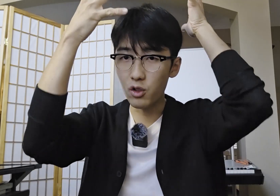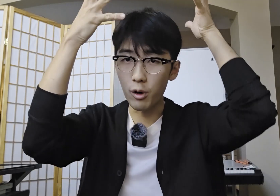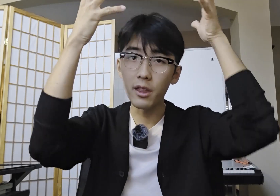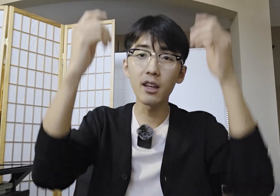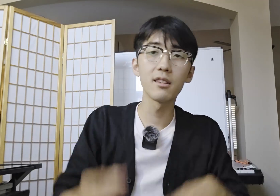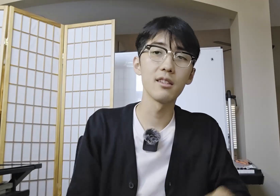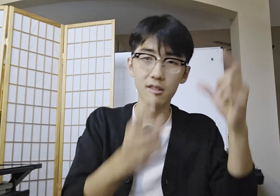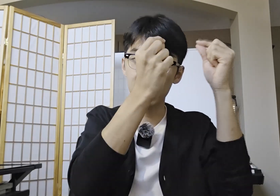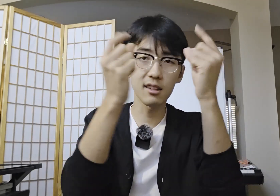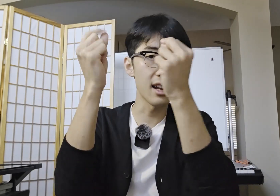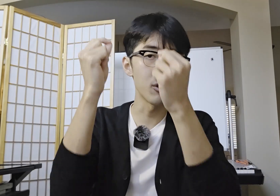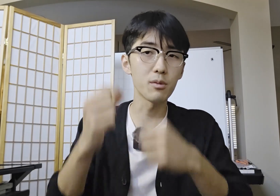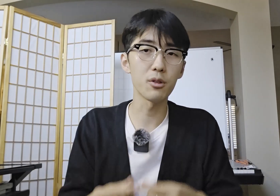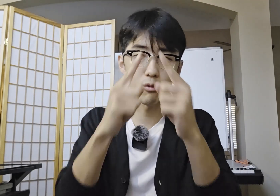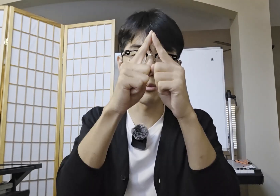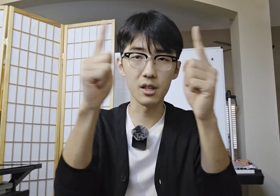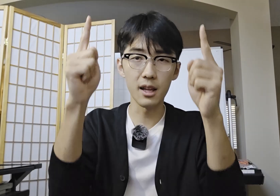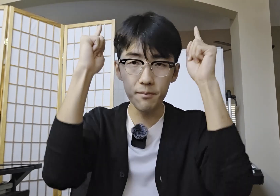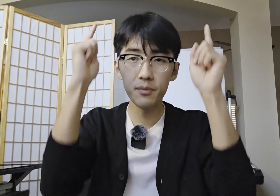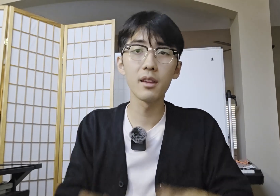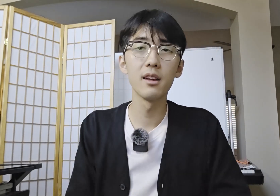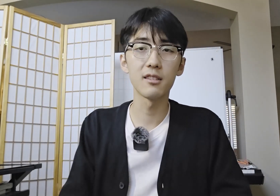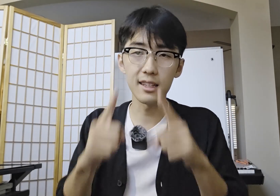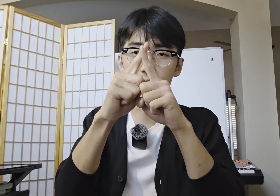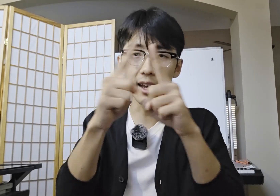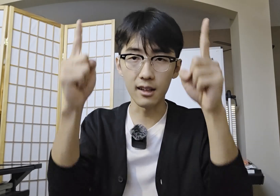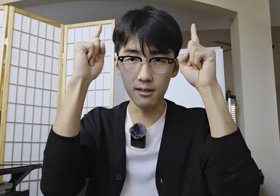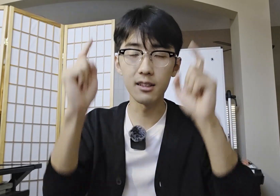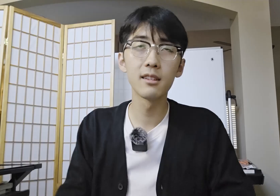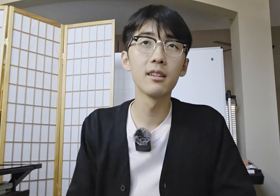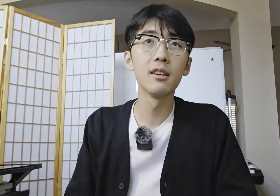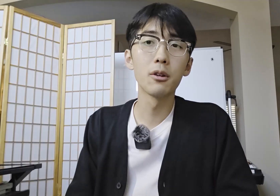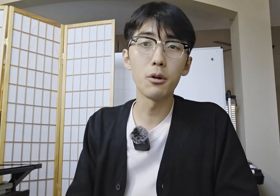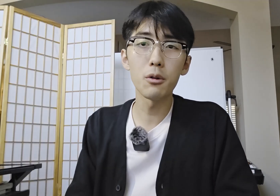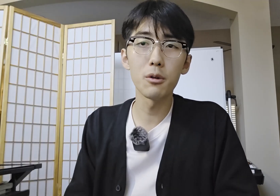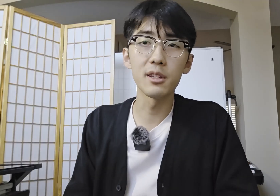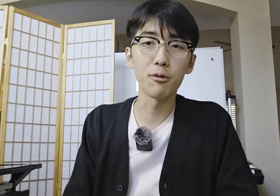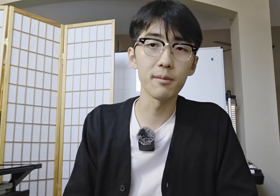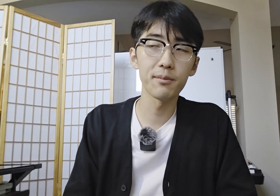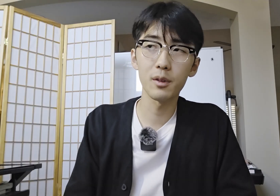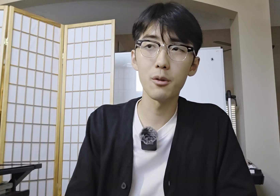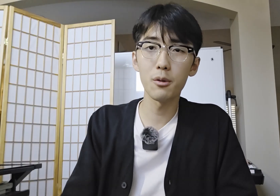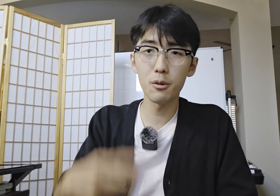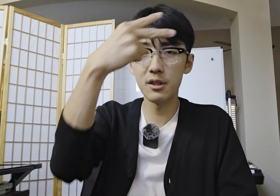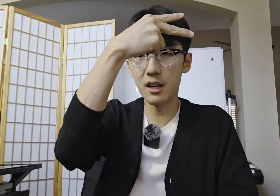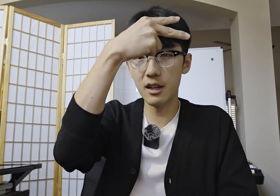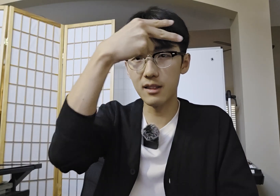square thing. So that's kind of what it's supposed to represent. So that's daigaku. Koko is different. Koko is I think